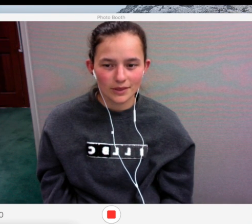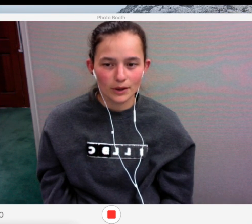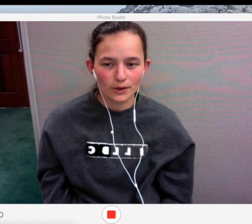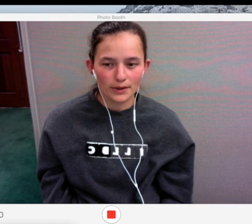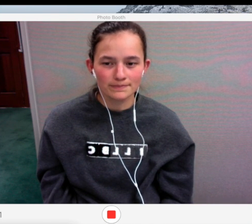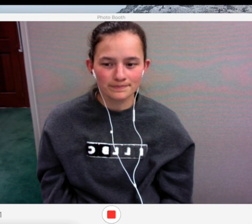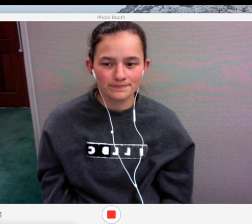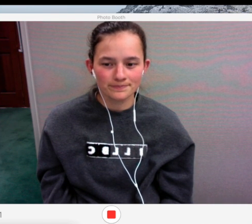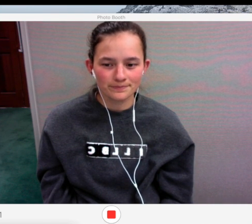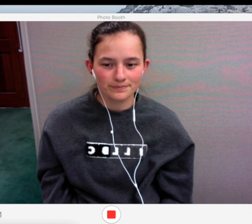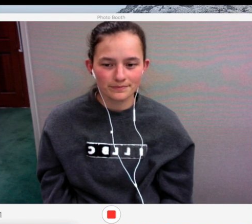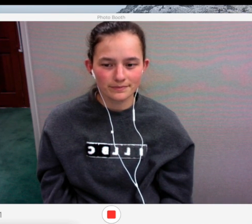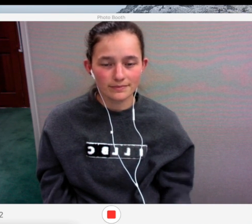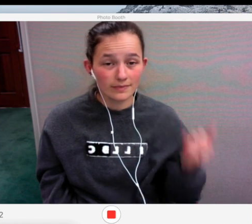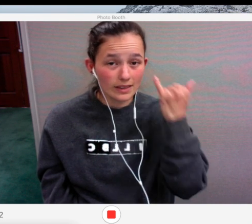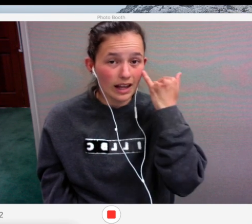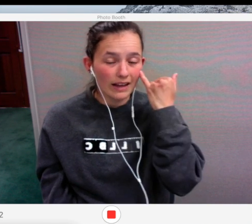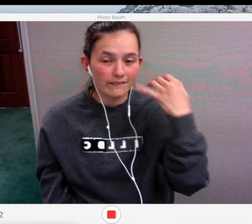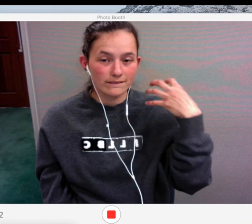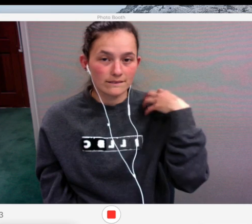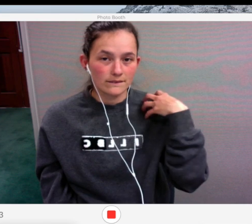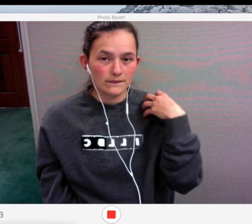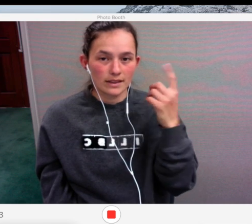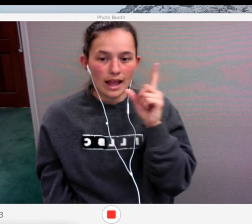Okay. So if an employer asked you,